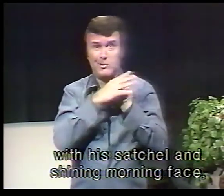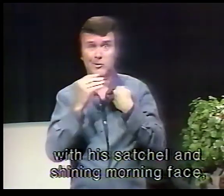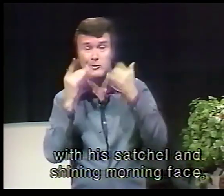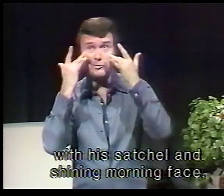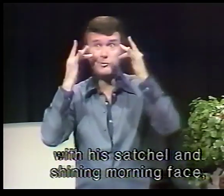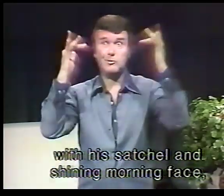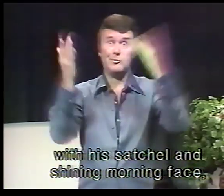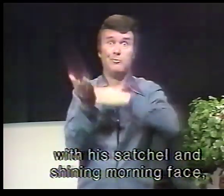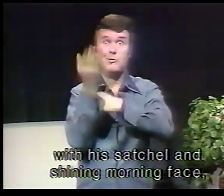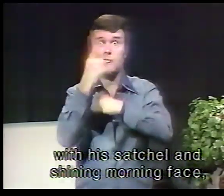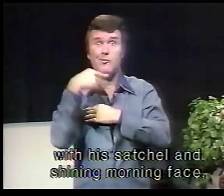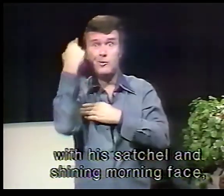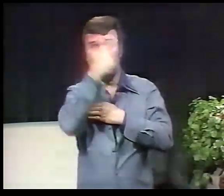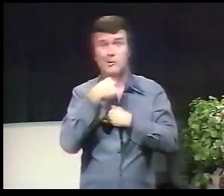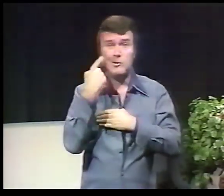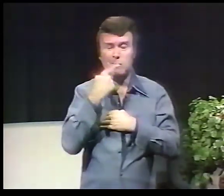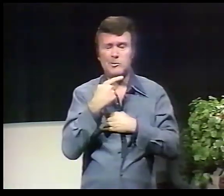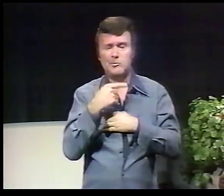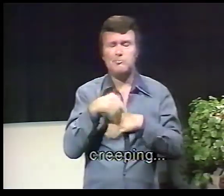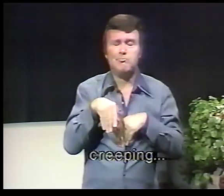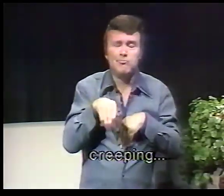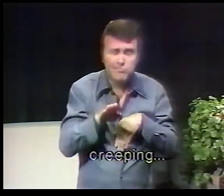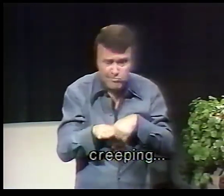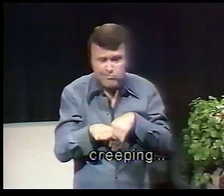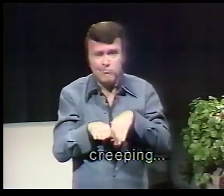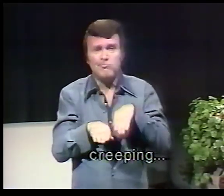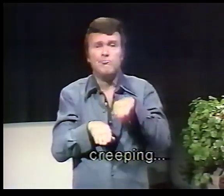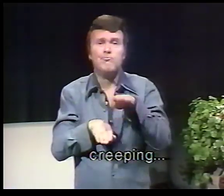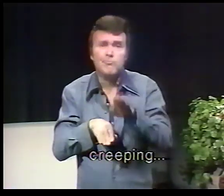shining morning face, creeping